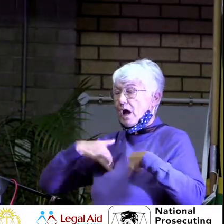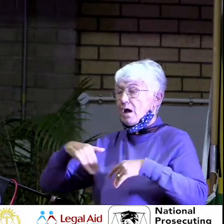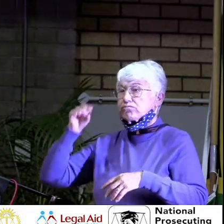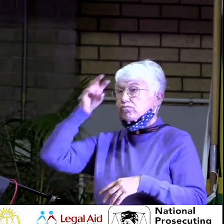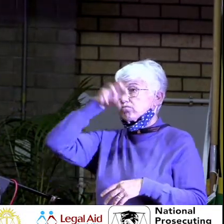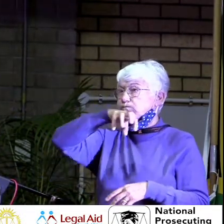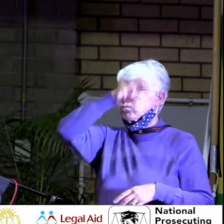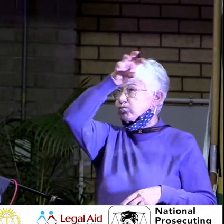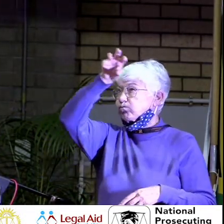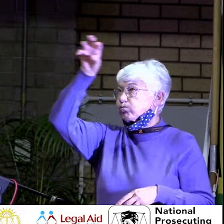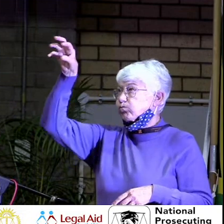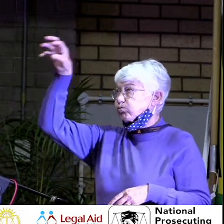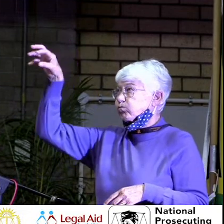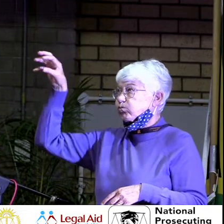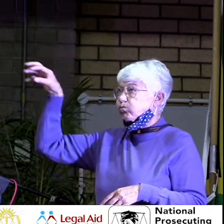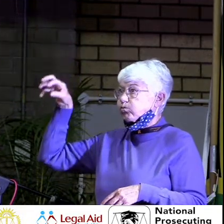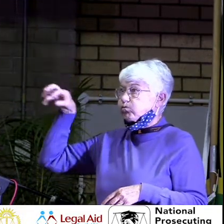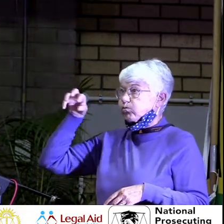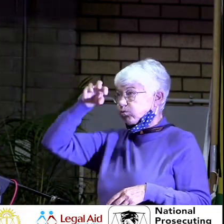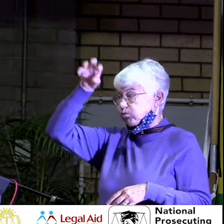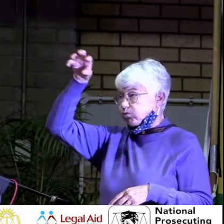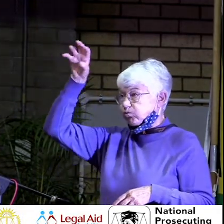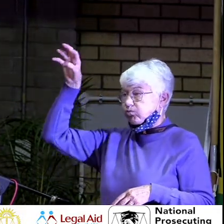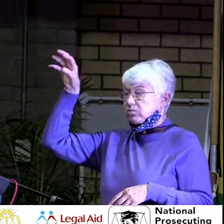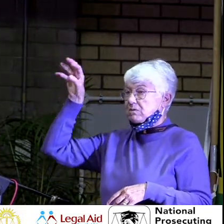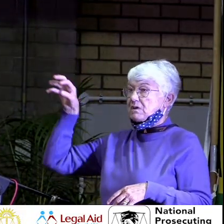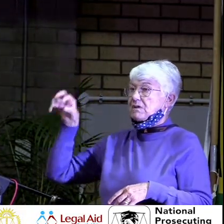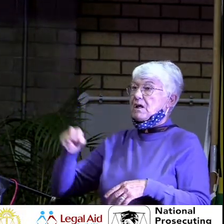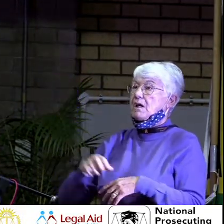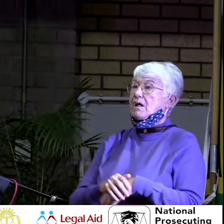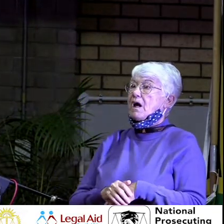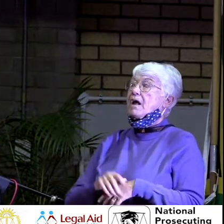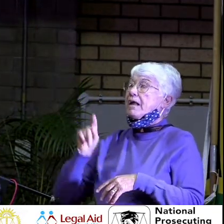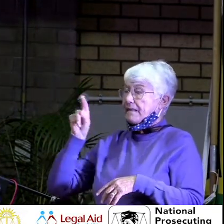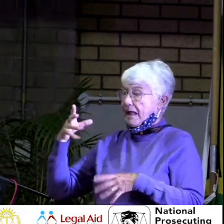of the Department of Health when it comes to gender-based violence.